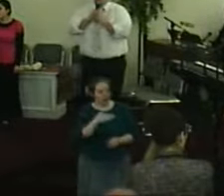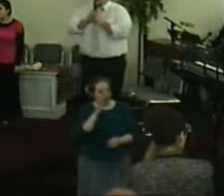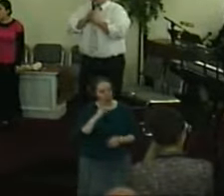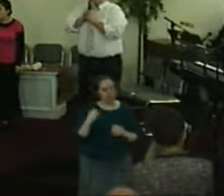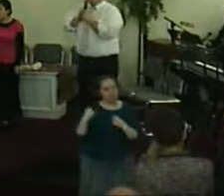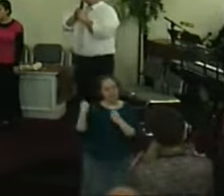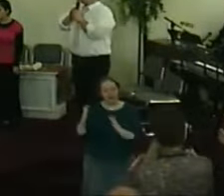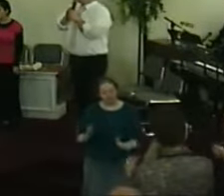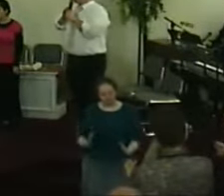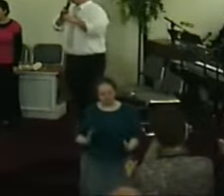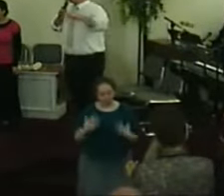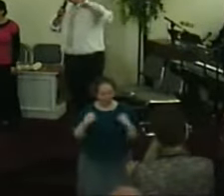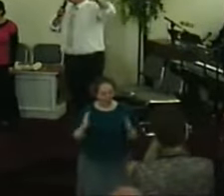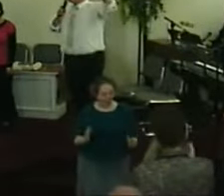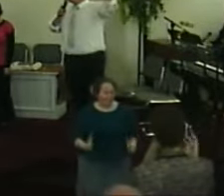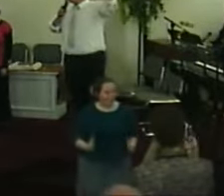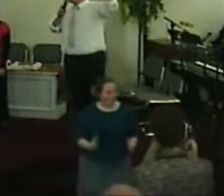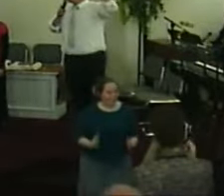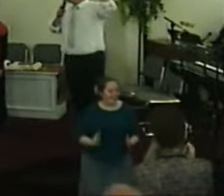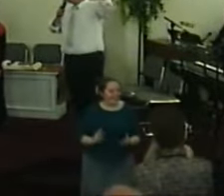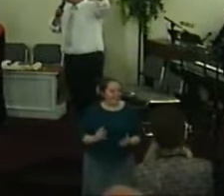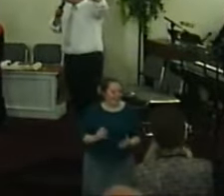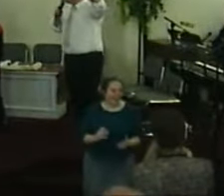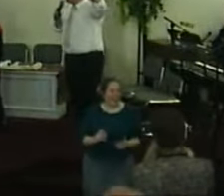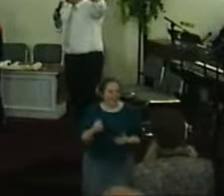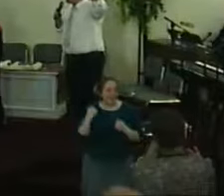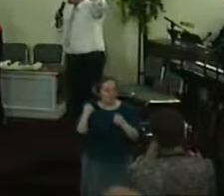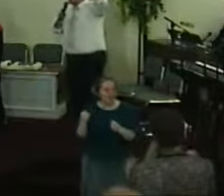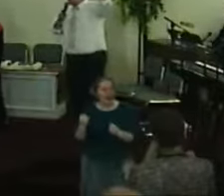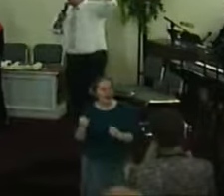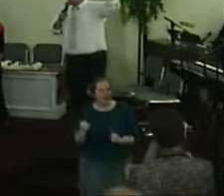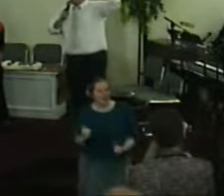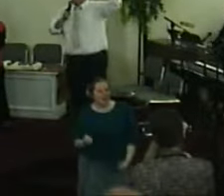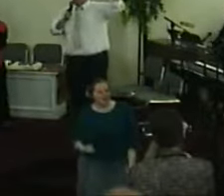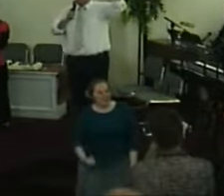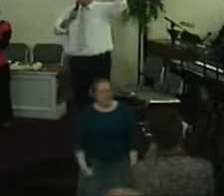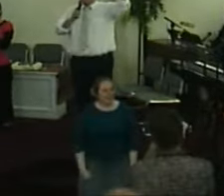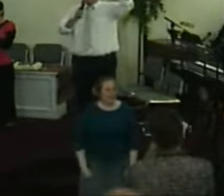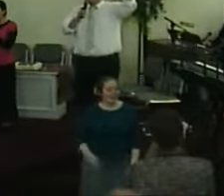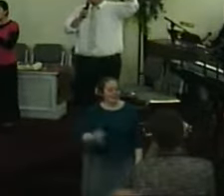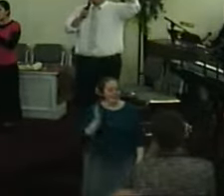healer, awesome in power, our God, our